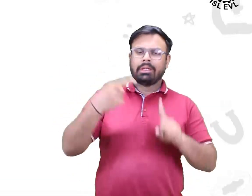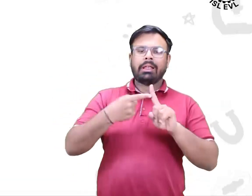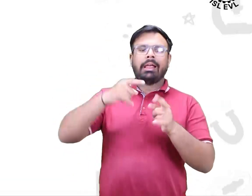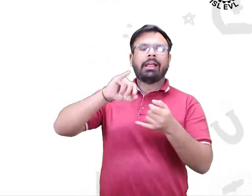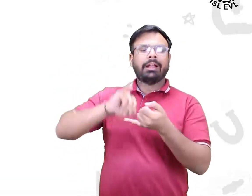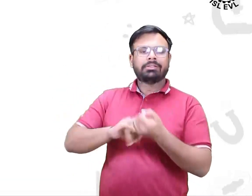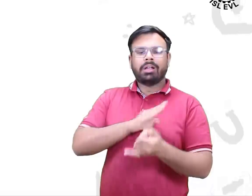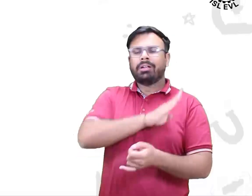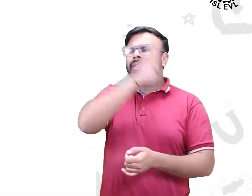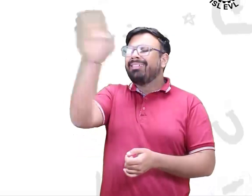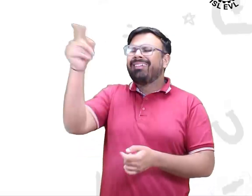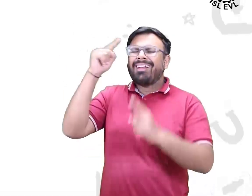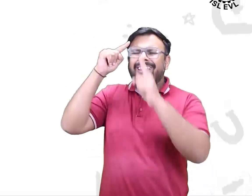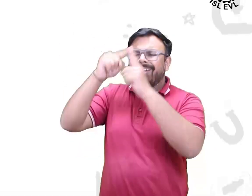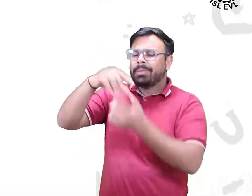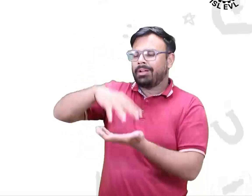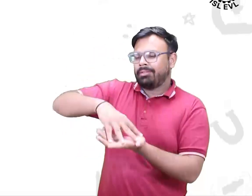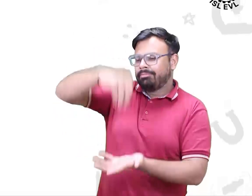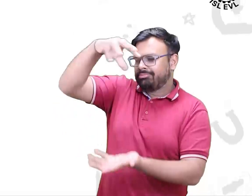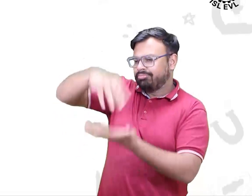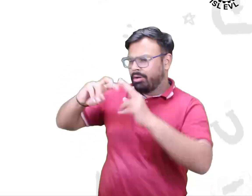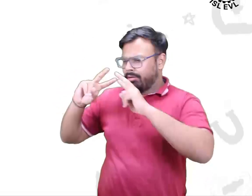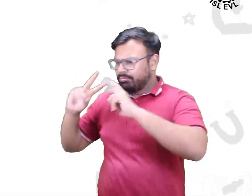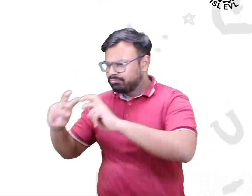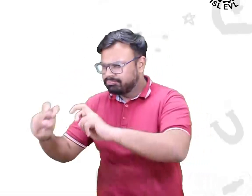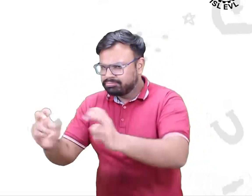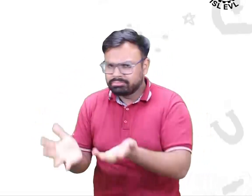from Telangana.